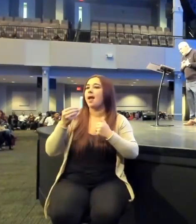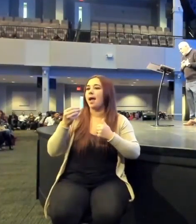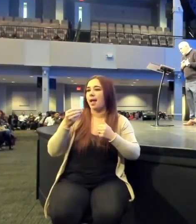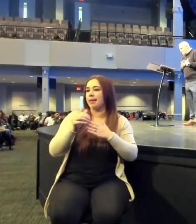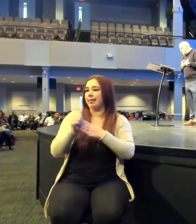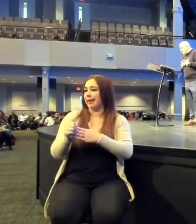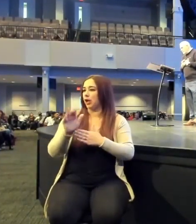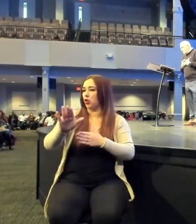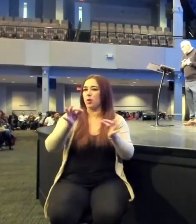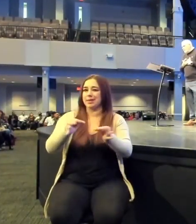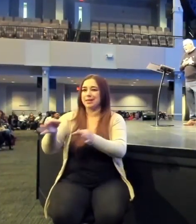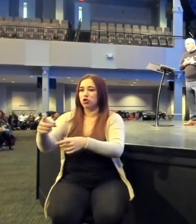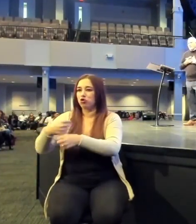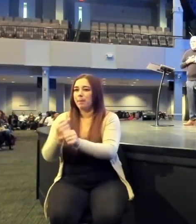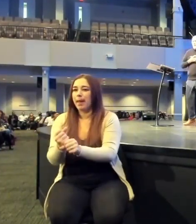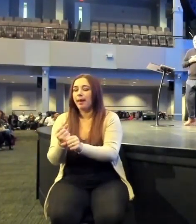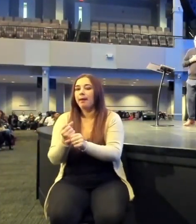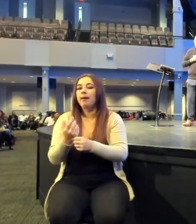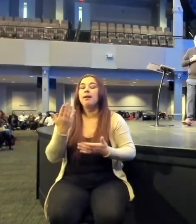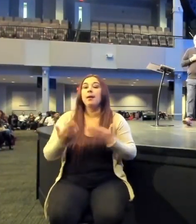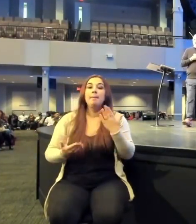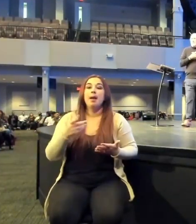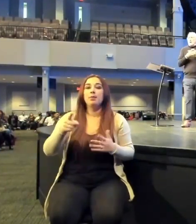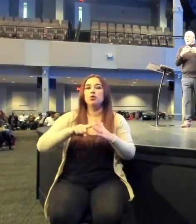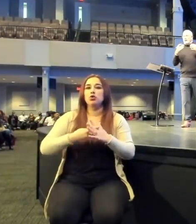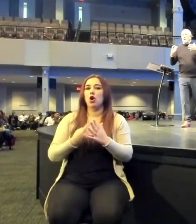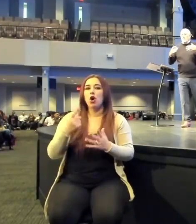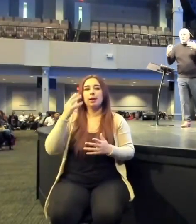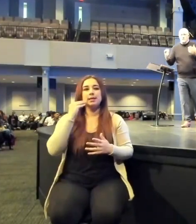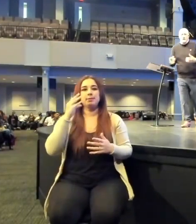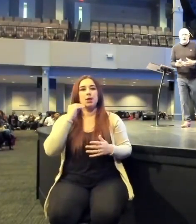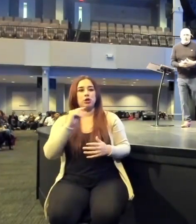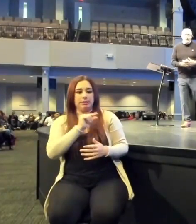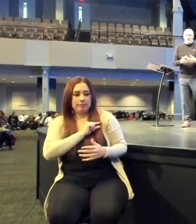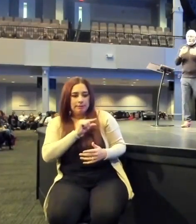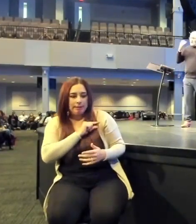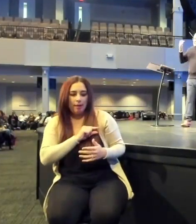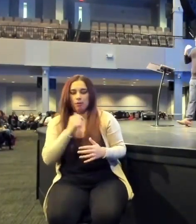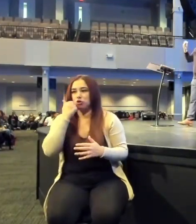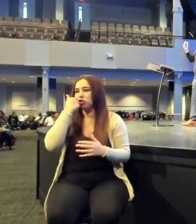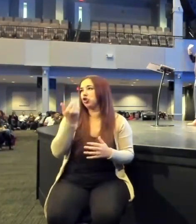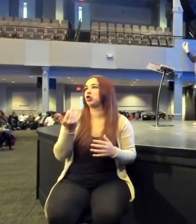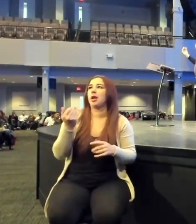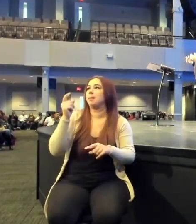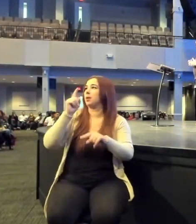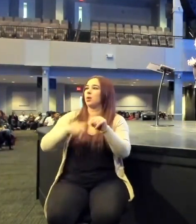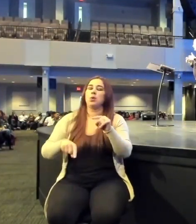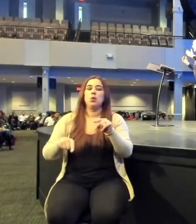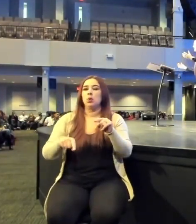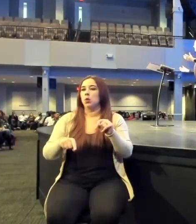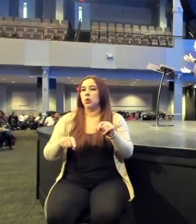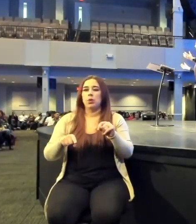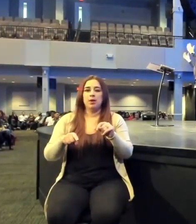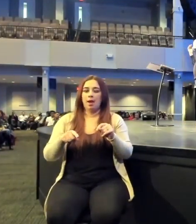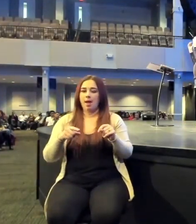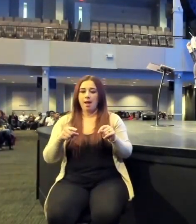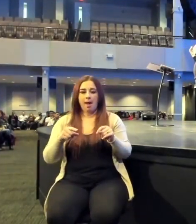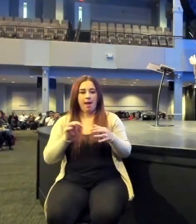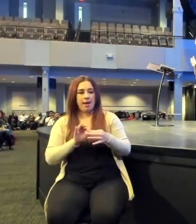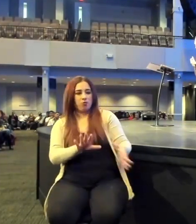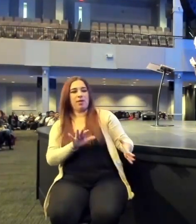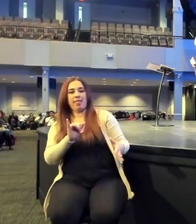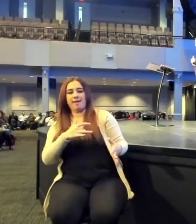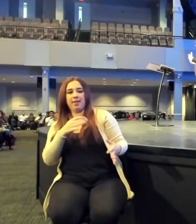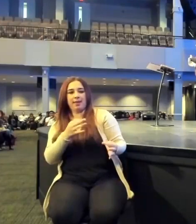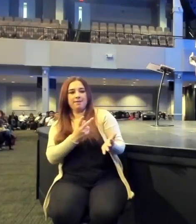you're making. You begin to experience debilitating guilt and shame. You can't shake your sense of failure. You can't shake